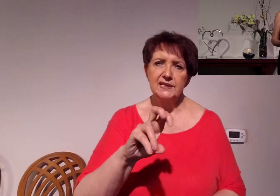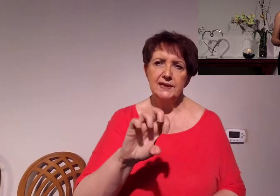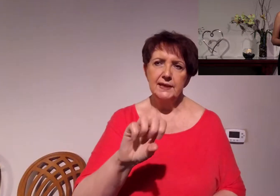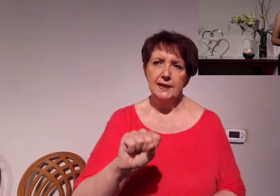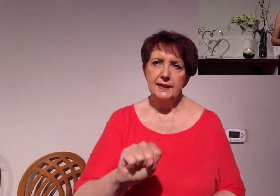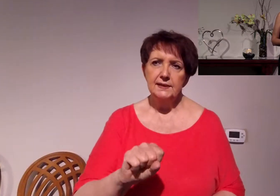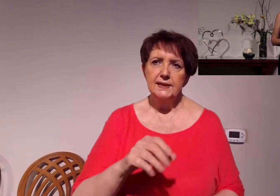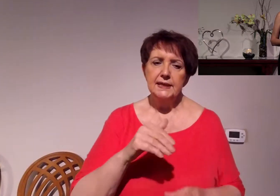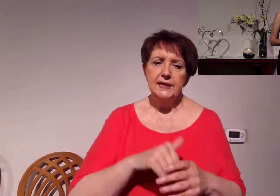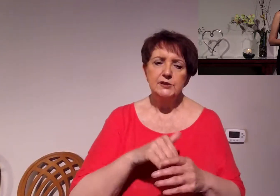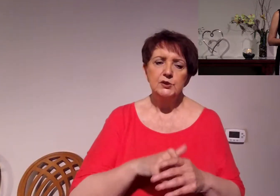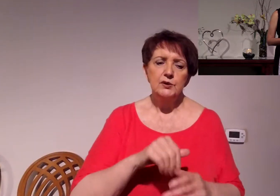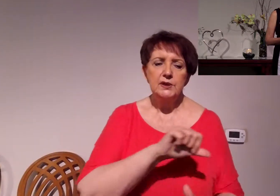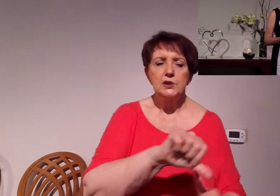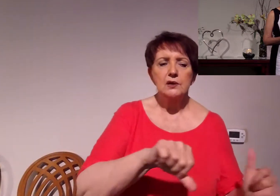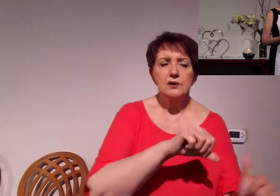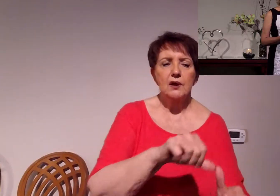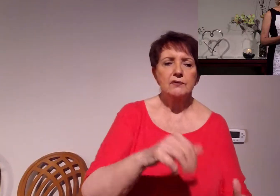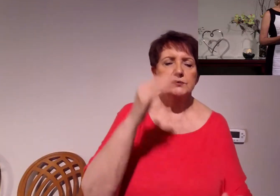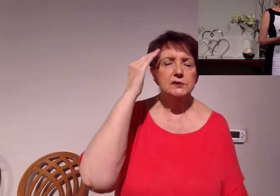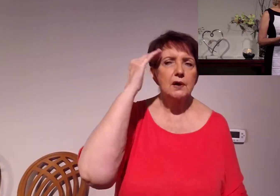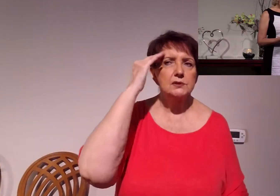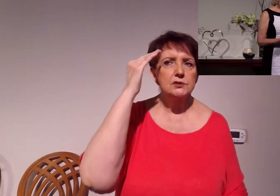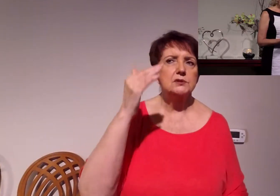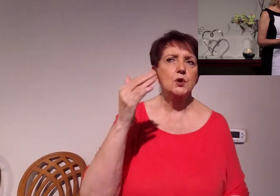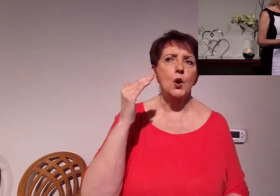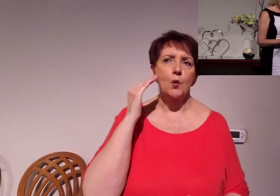growth in conscious awareness.